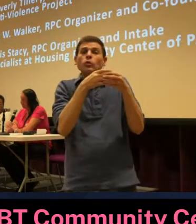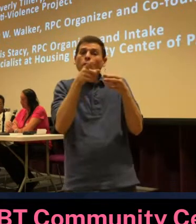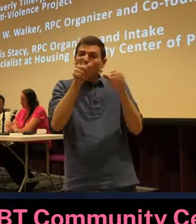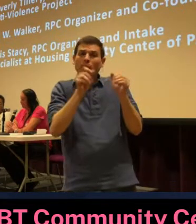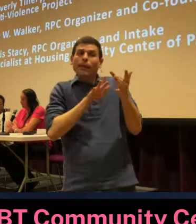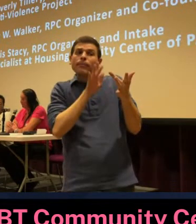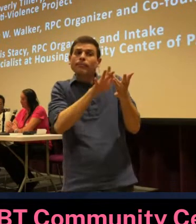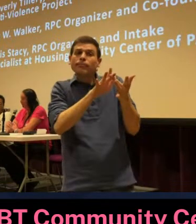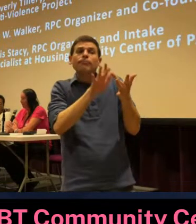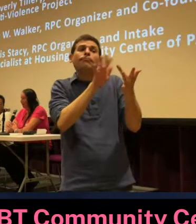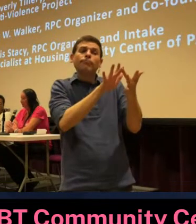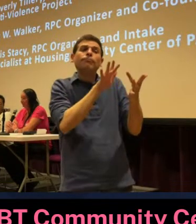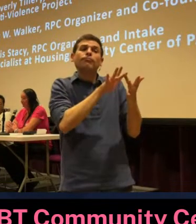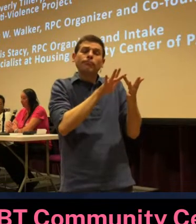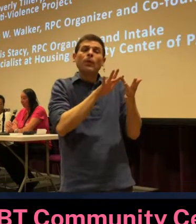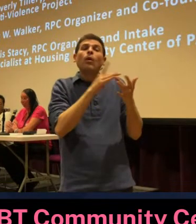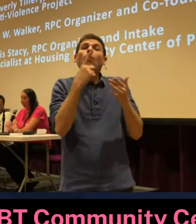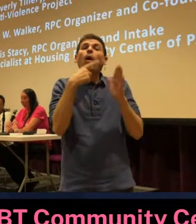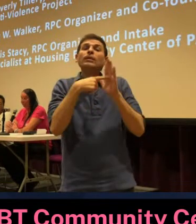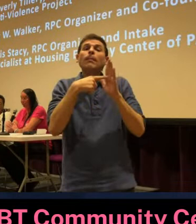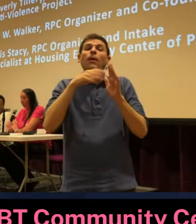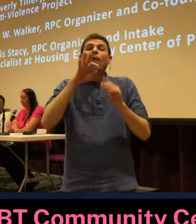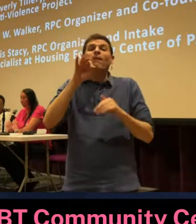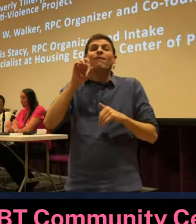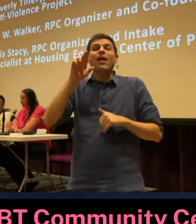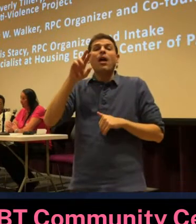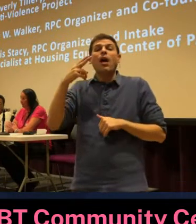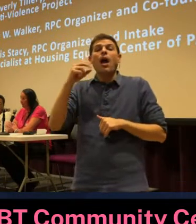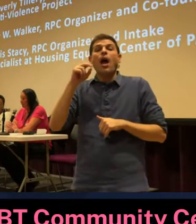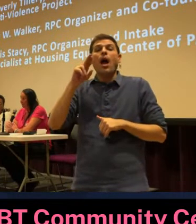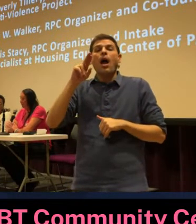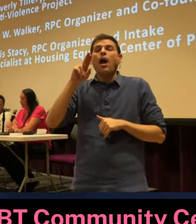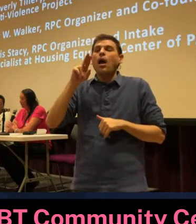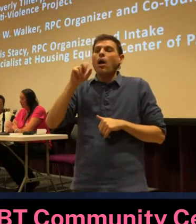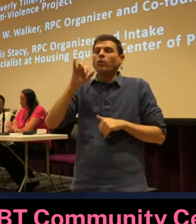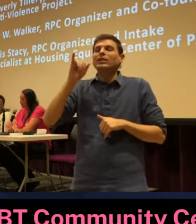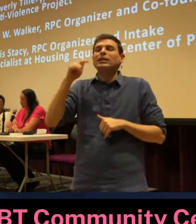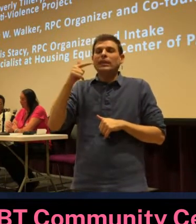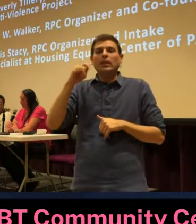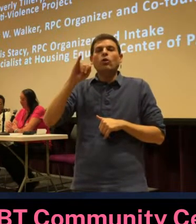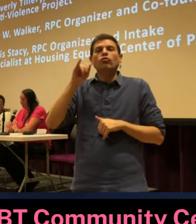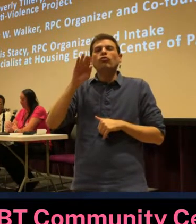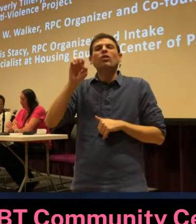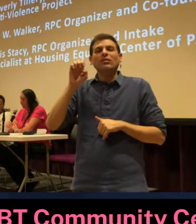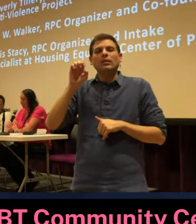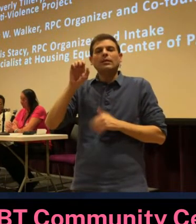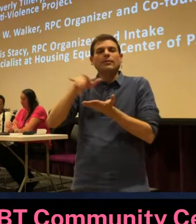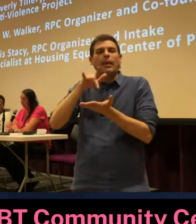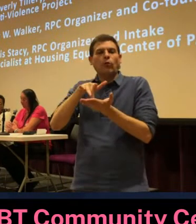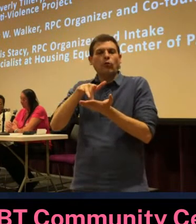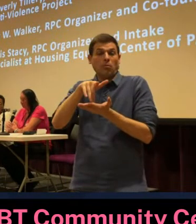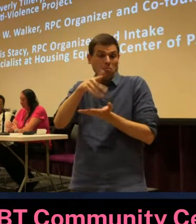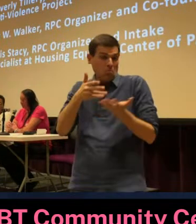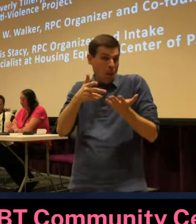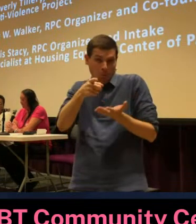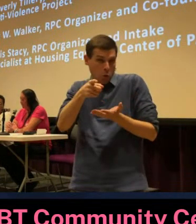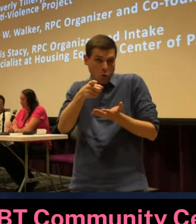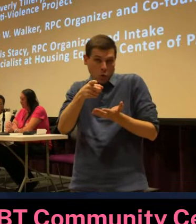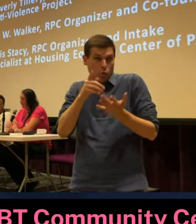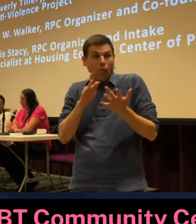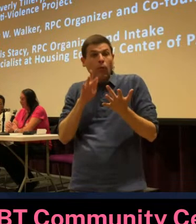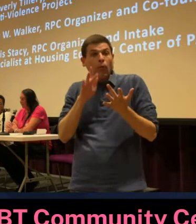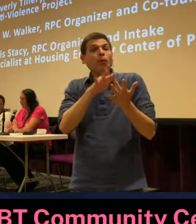the Fair Housing Justice Center. You may not be able to